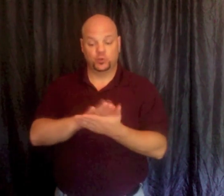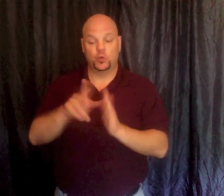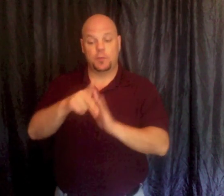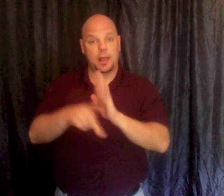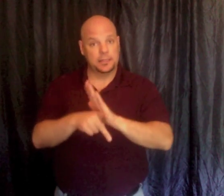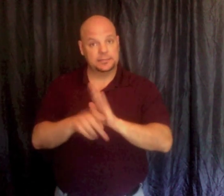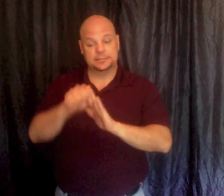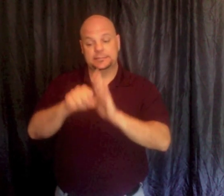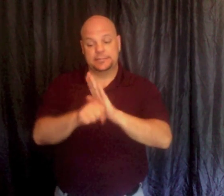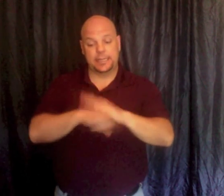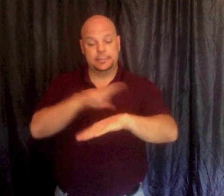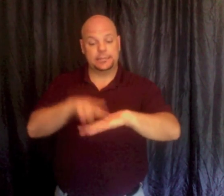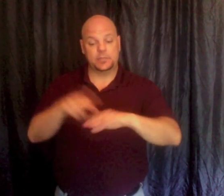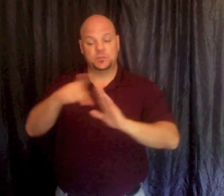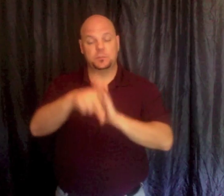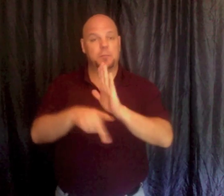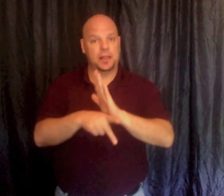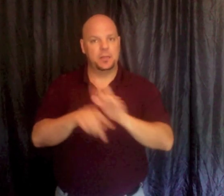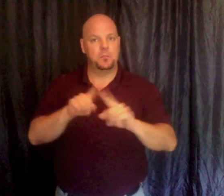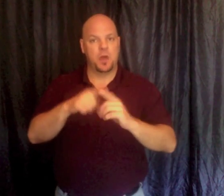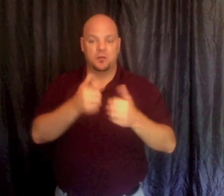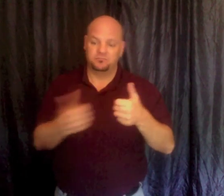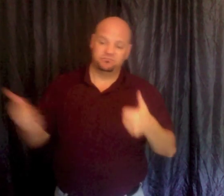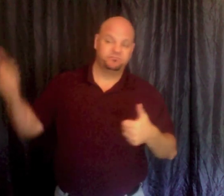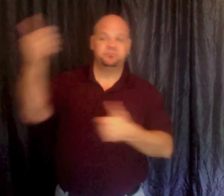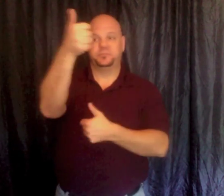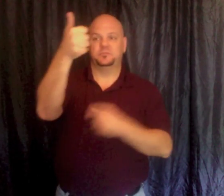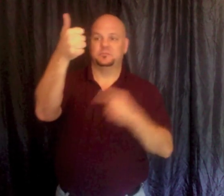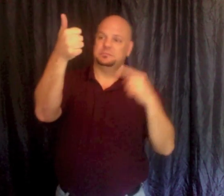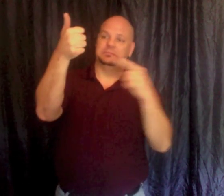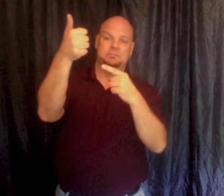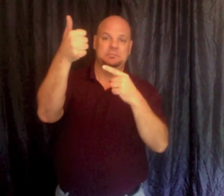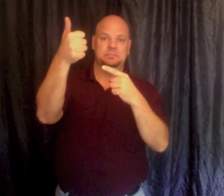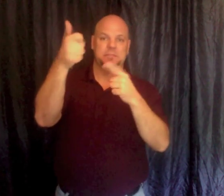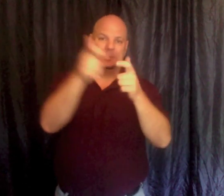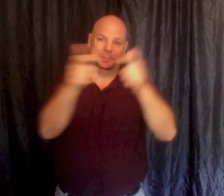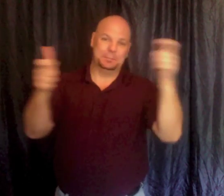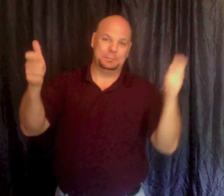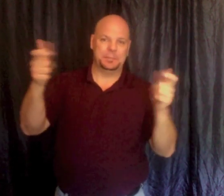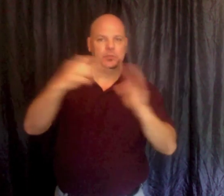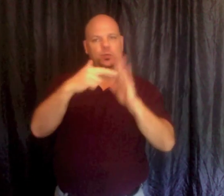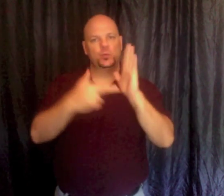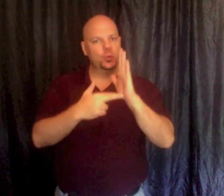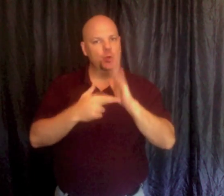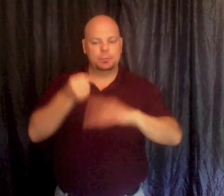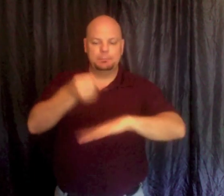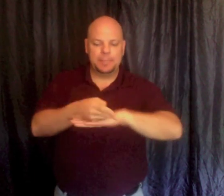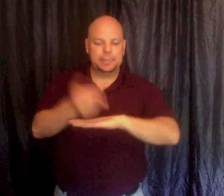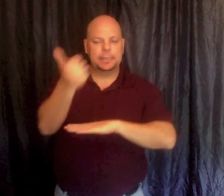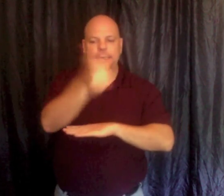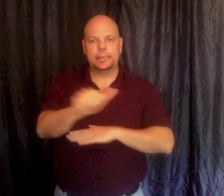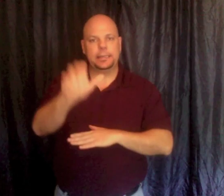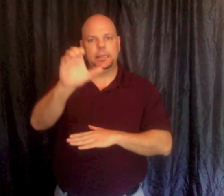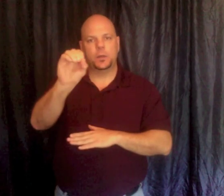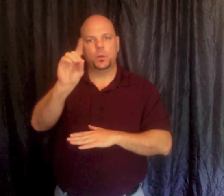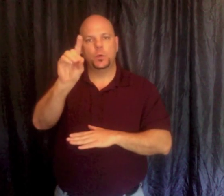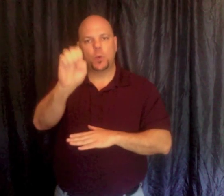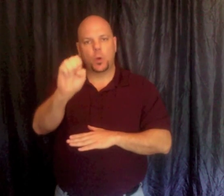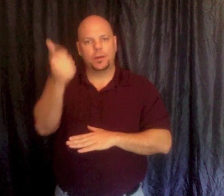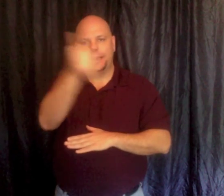the biggest standard, the biggest rule of any code, of any profession, is